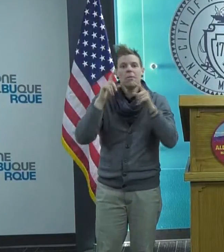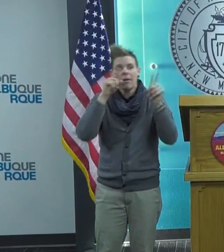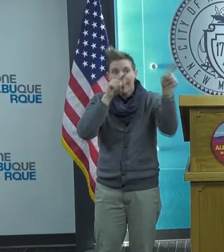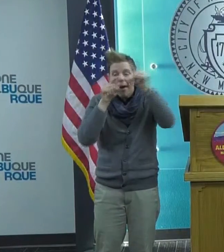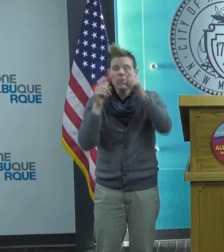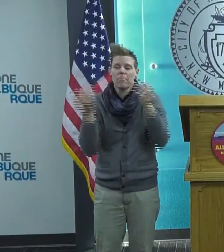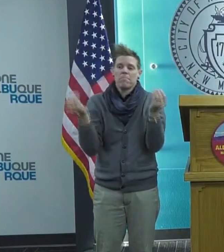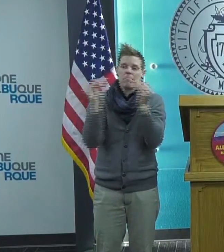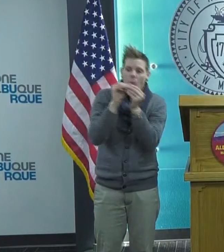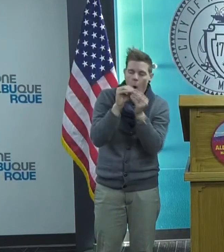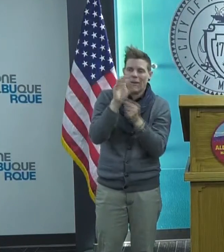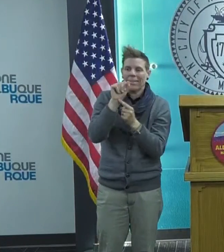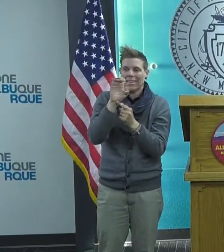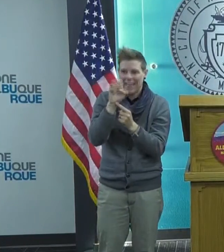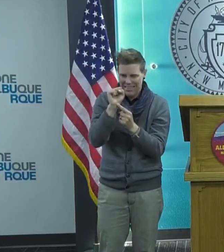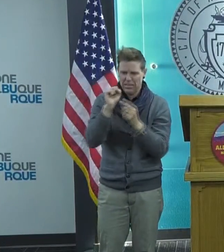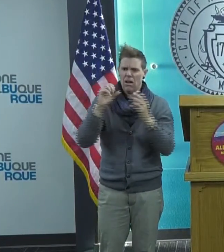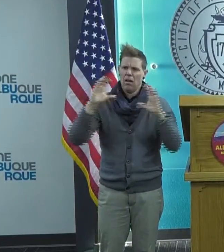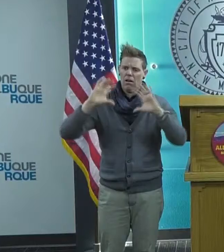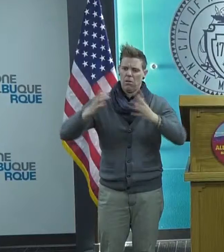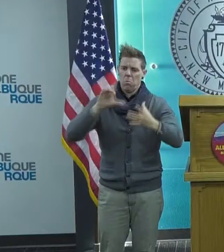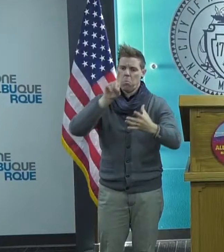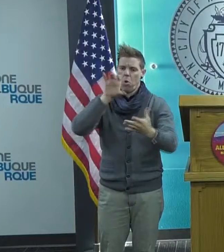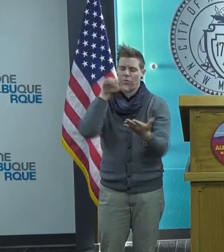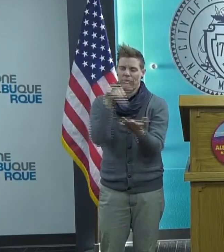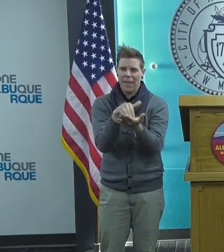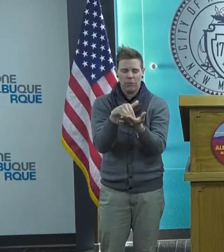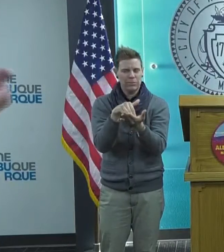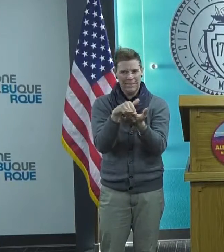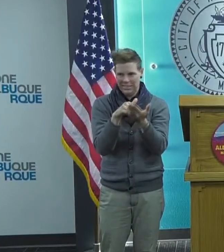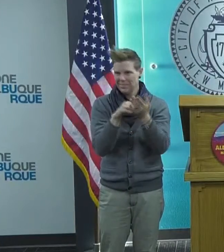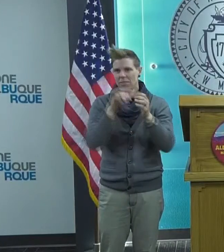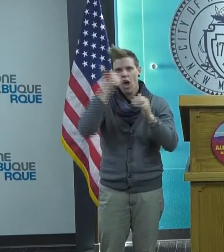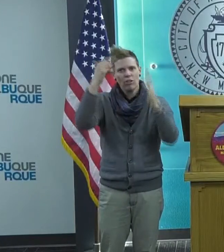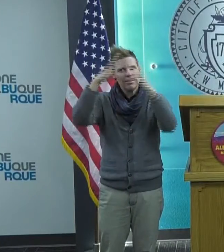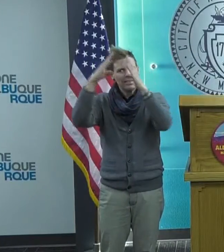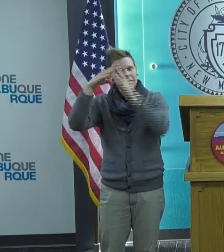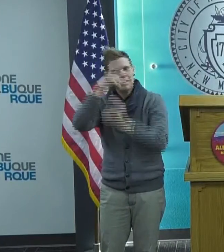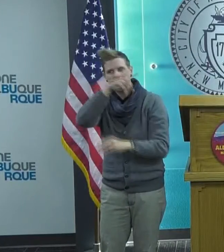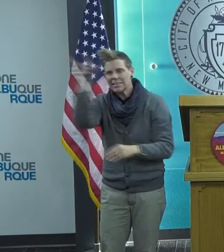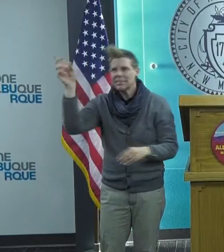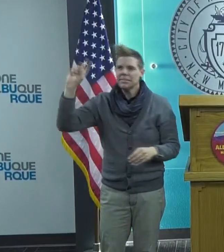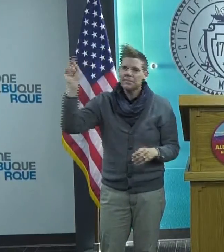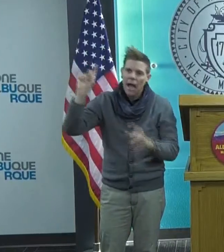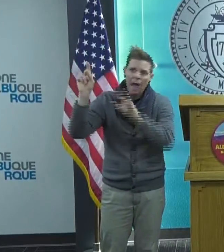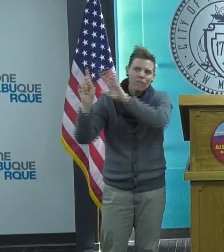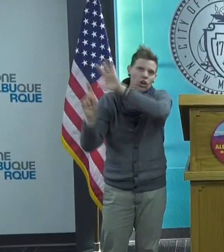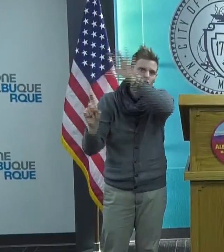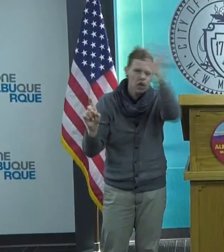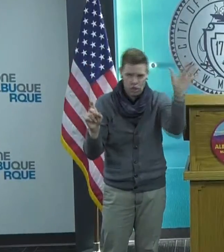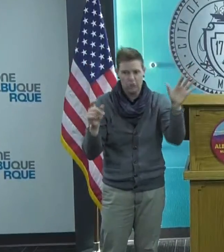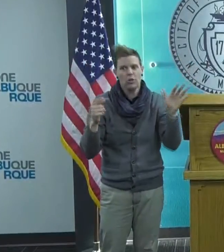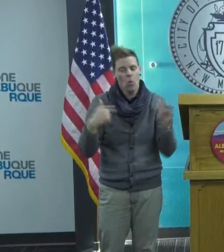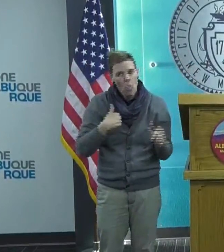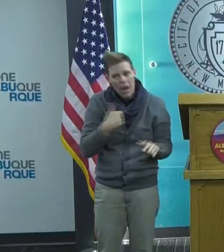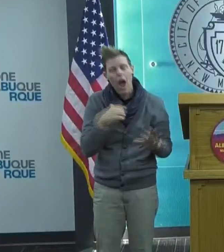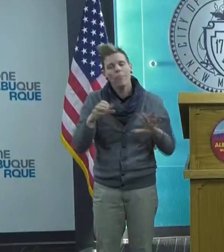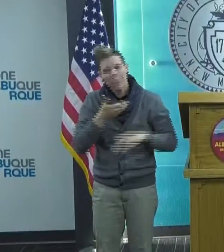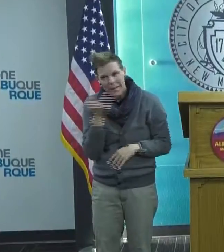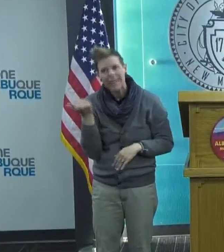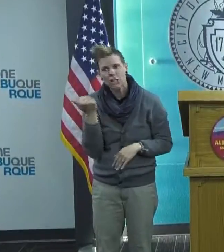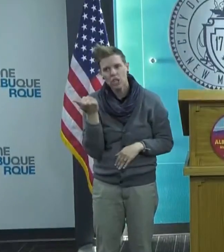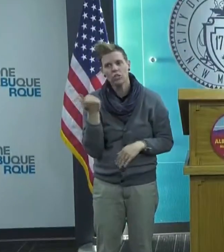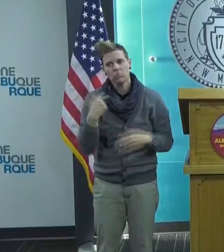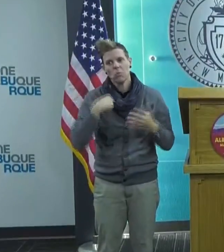all of these cities, Denver, Tucson, Austin, Salt Lake, El Paso, and Oklahoma City, than us. And of course, you can see